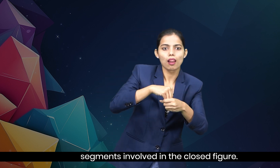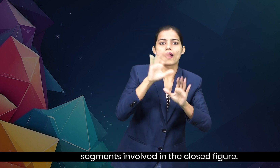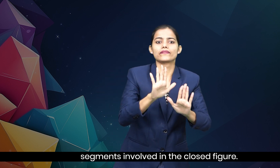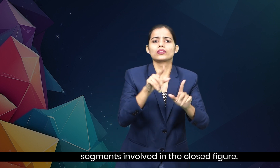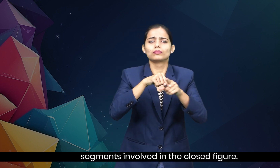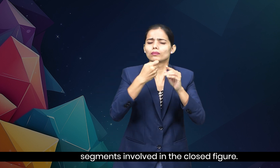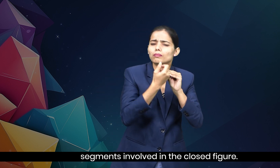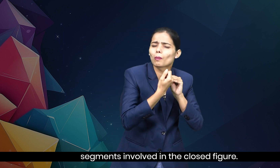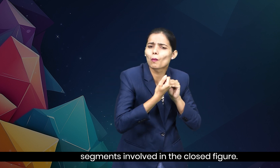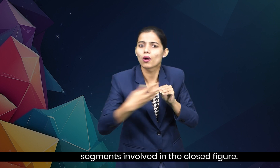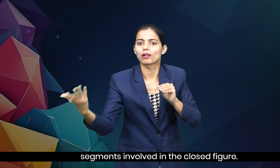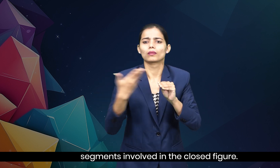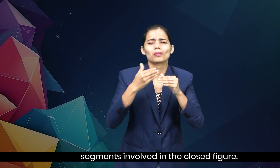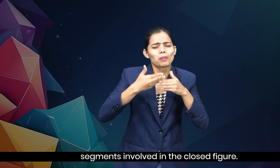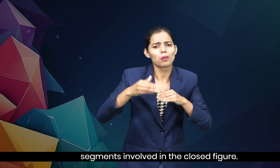in the closed figure.